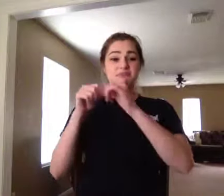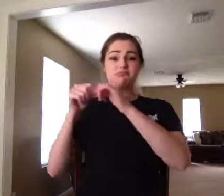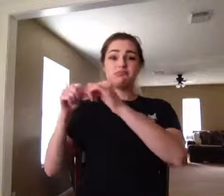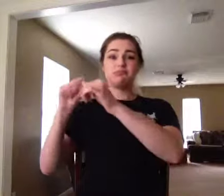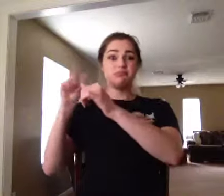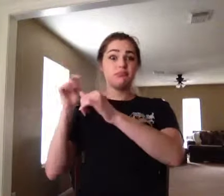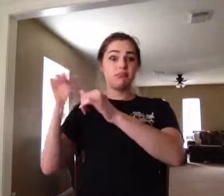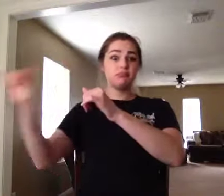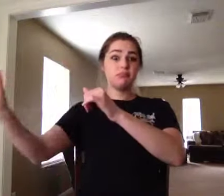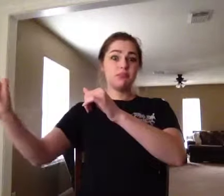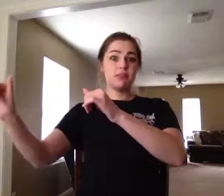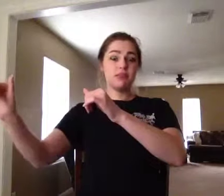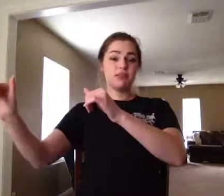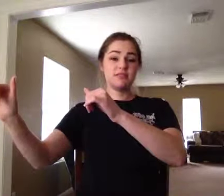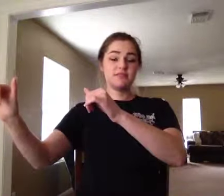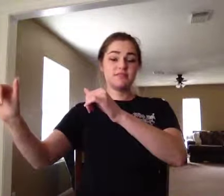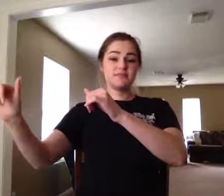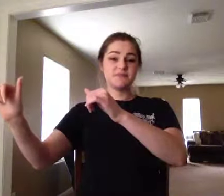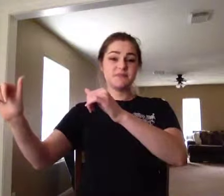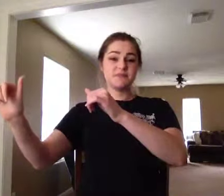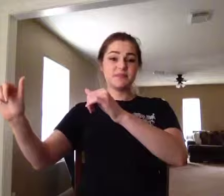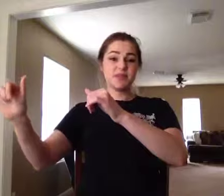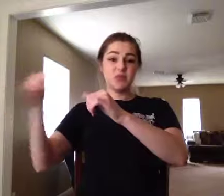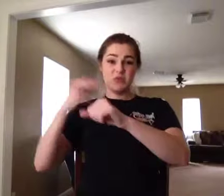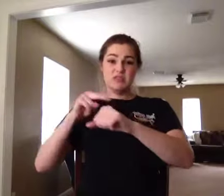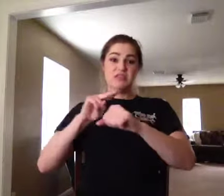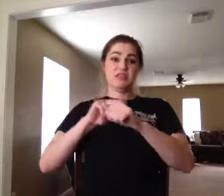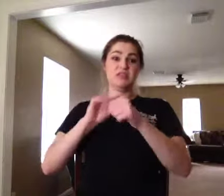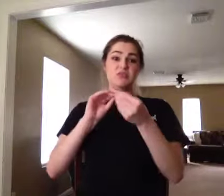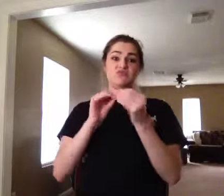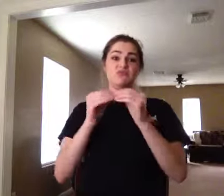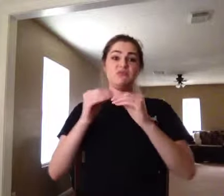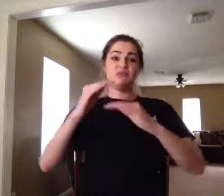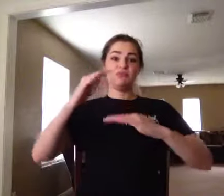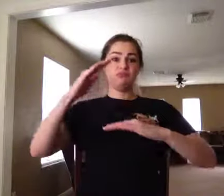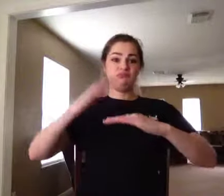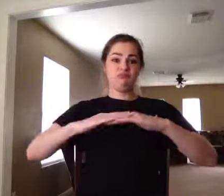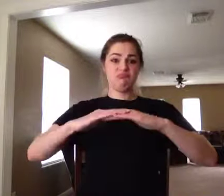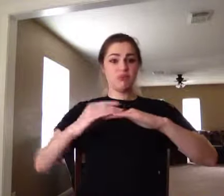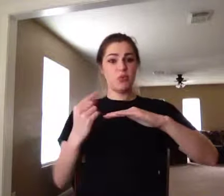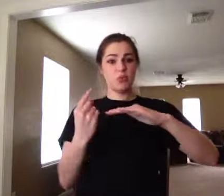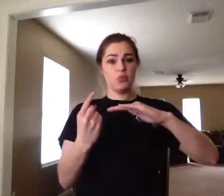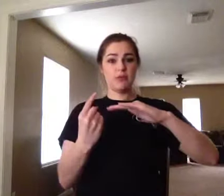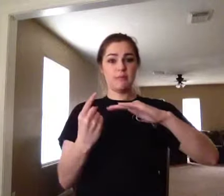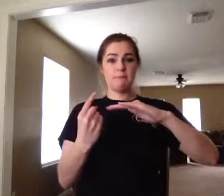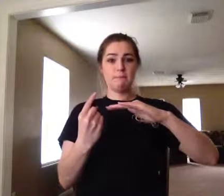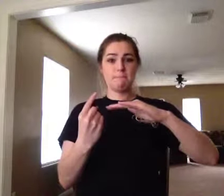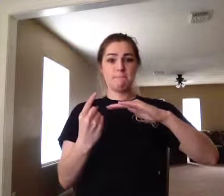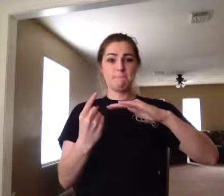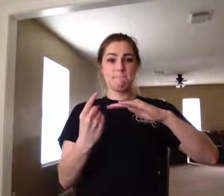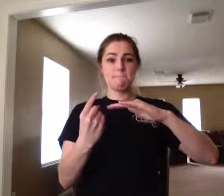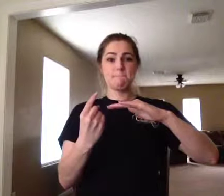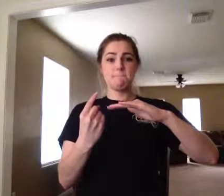1. Okay, so 1 is the smallest natural number. That's very important to remember that. Sometimes people are asked that on tests.